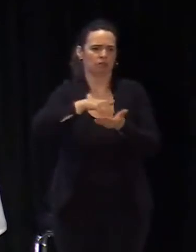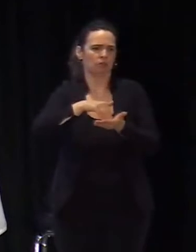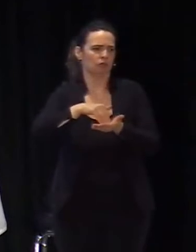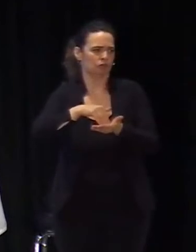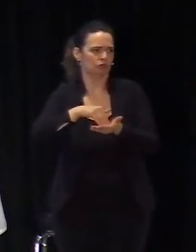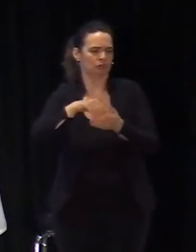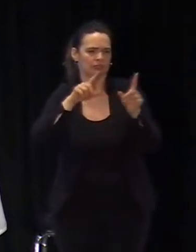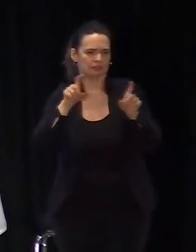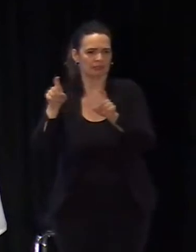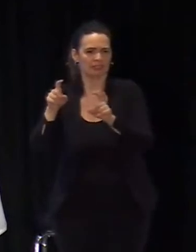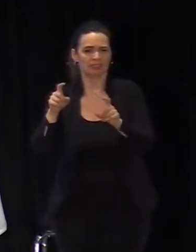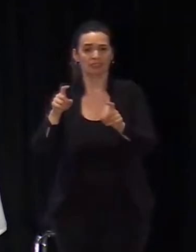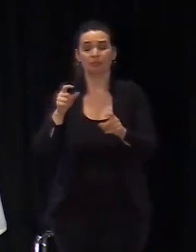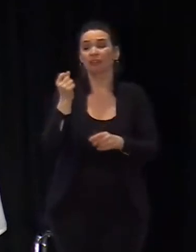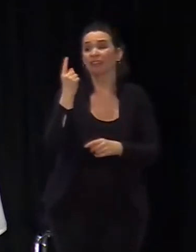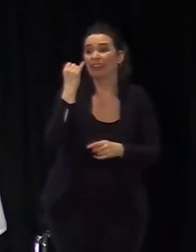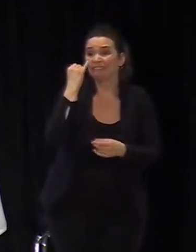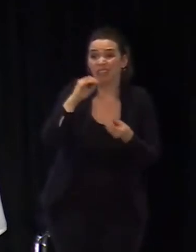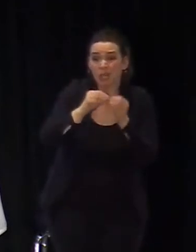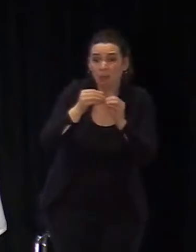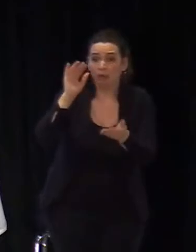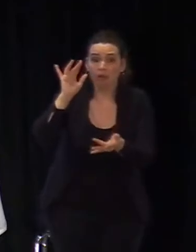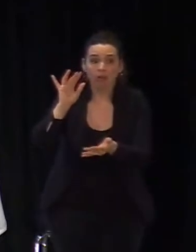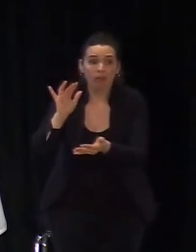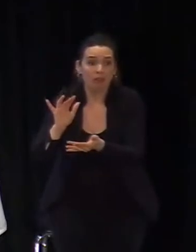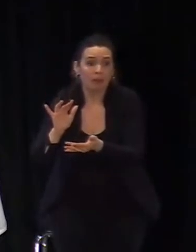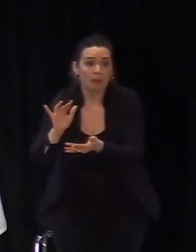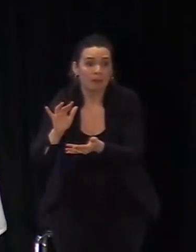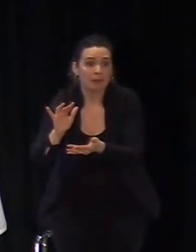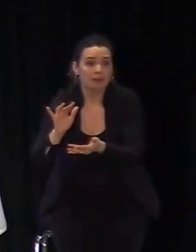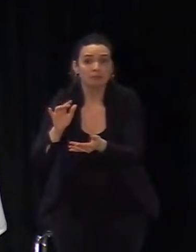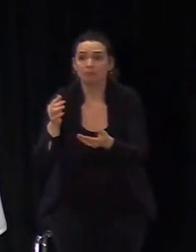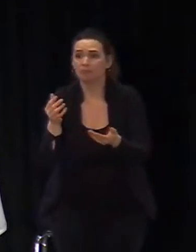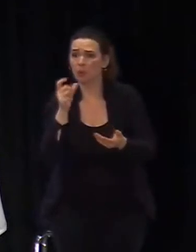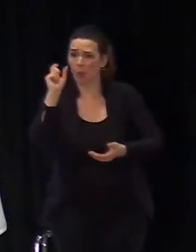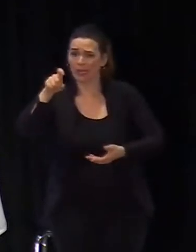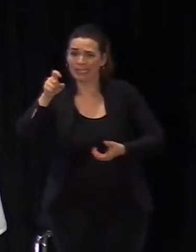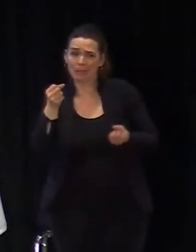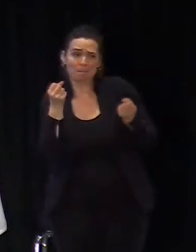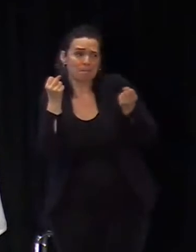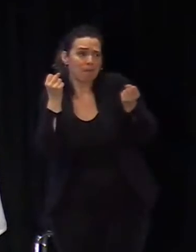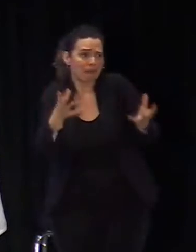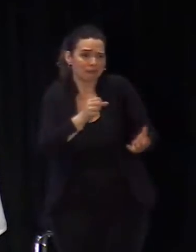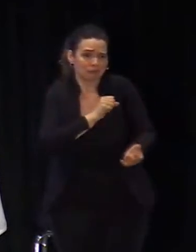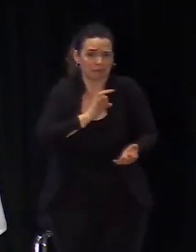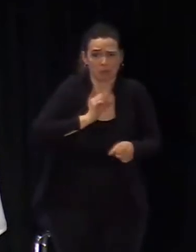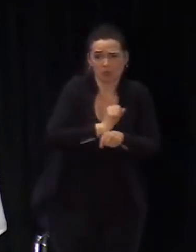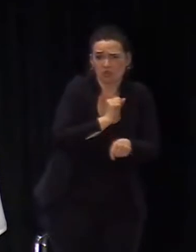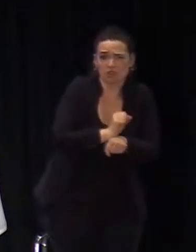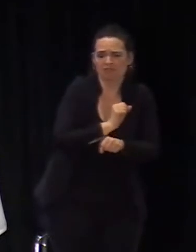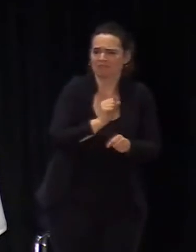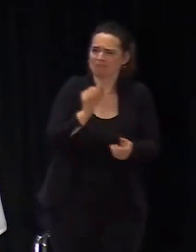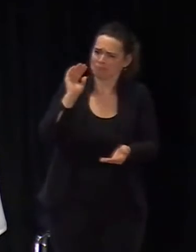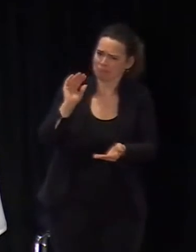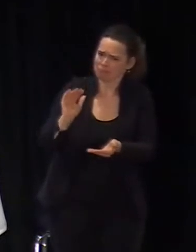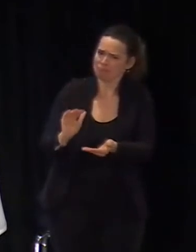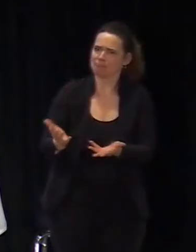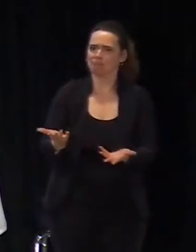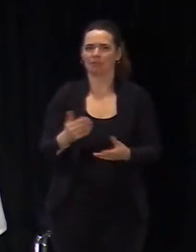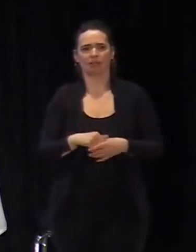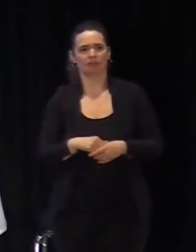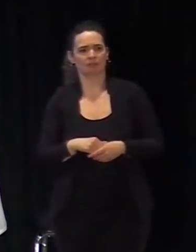know people who are sick, right? That's what was driving this, is you have your people who were sick going most of the